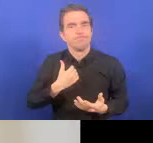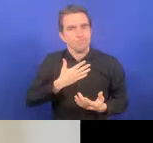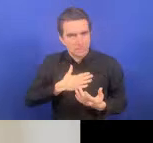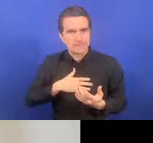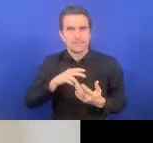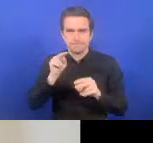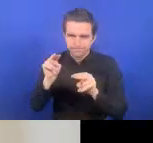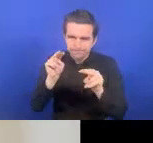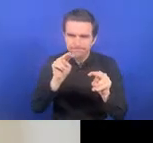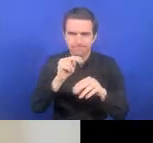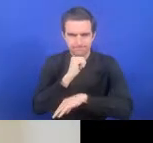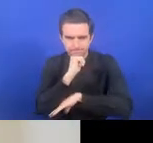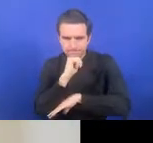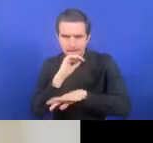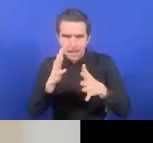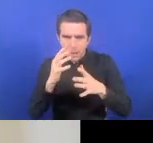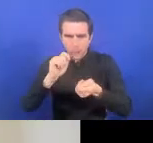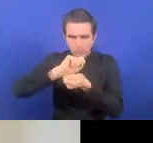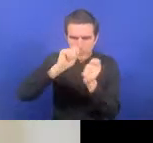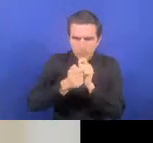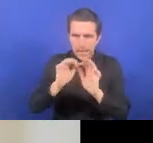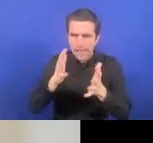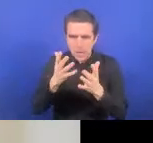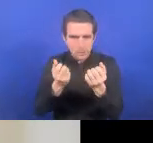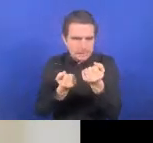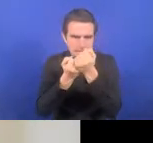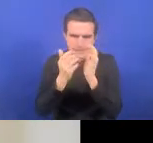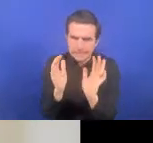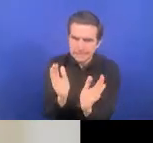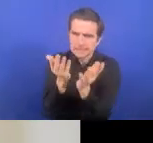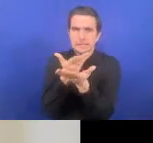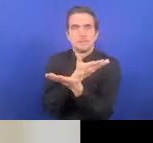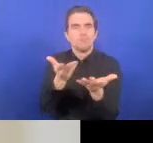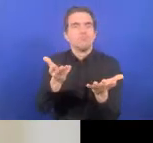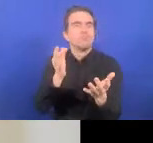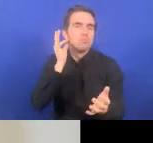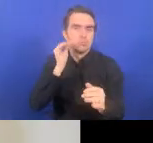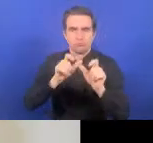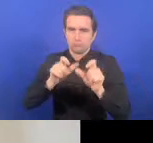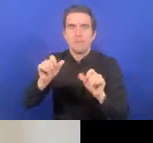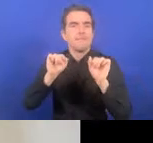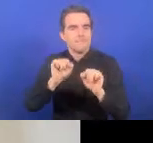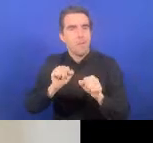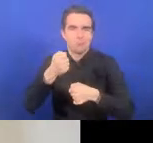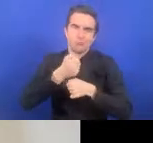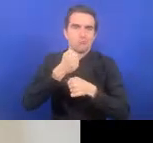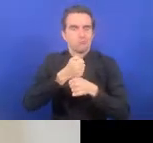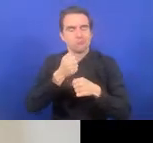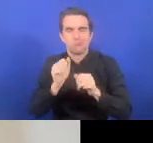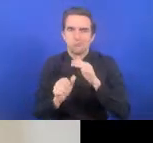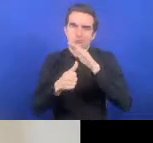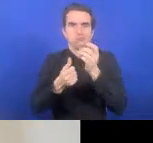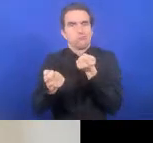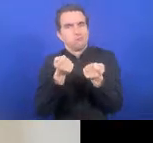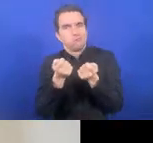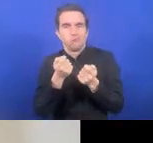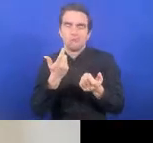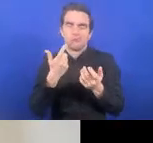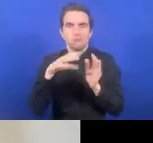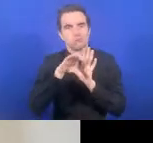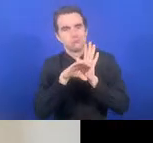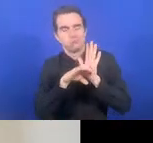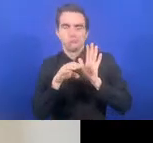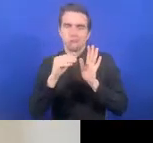become the captains, coders, and CEOs of tomorrow. Today's event is aimed at the public sector in